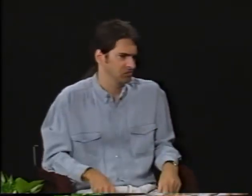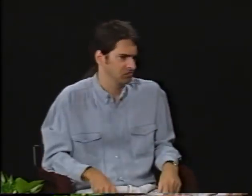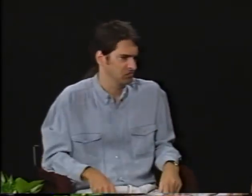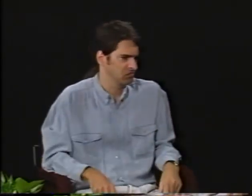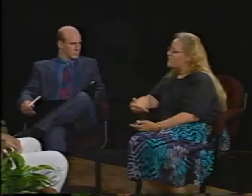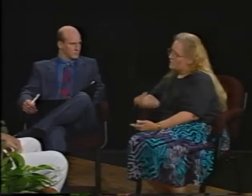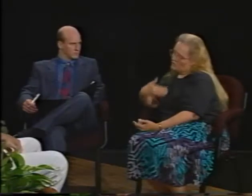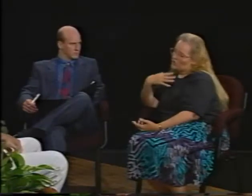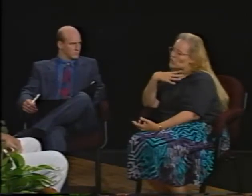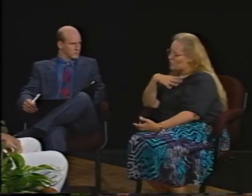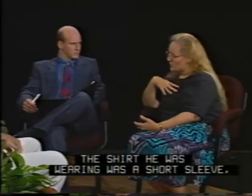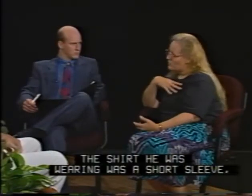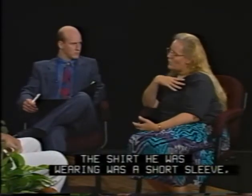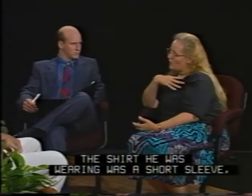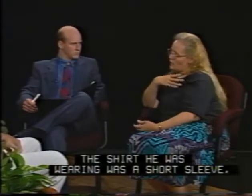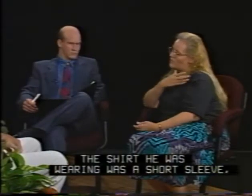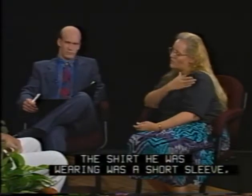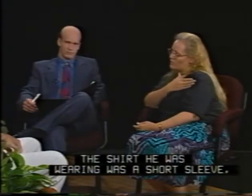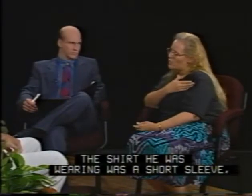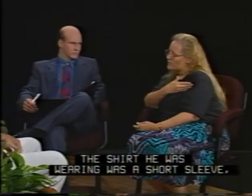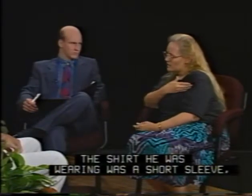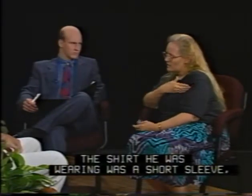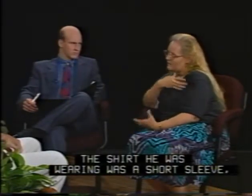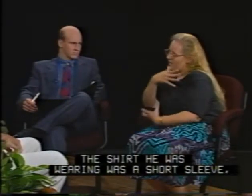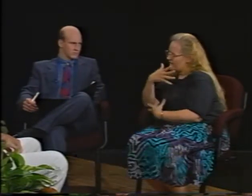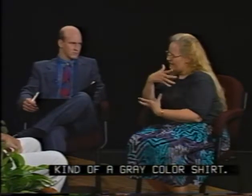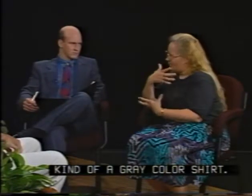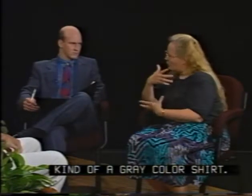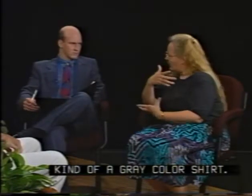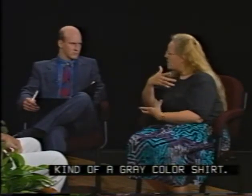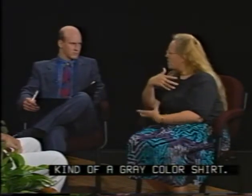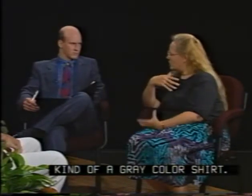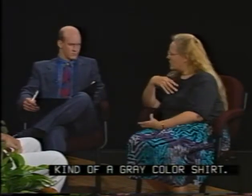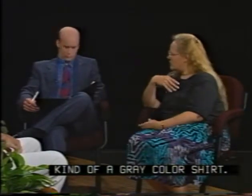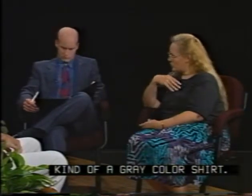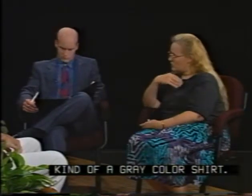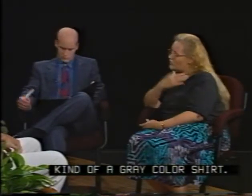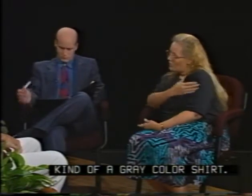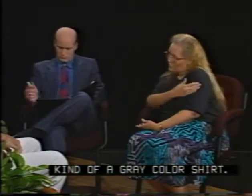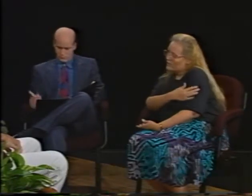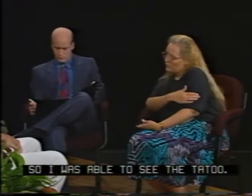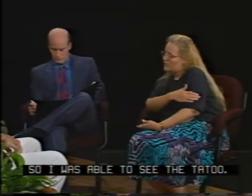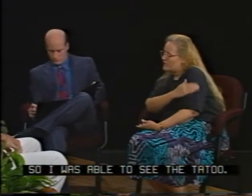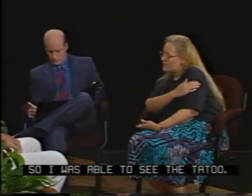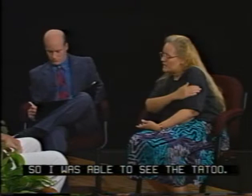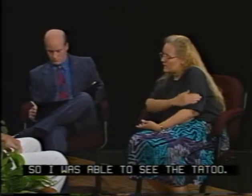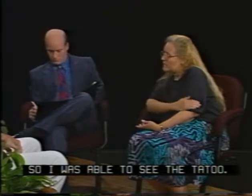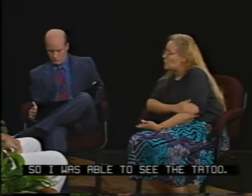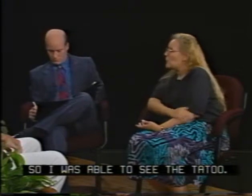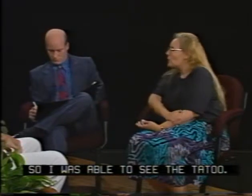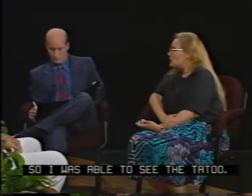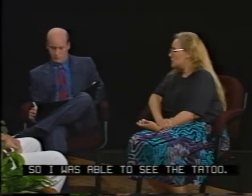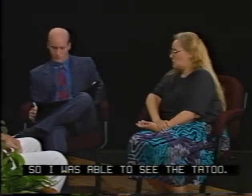And the shirt he was wearing was a short sleeve, kind of a gray color shirt. So I was able to see the tattoo. Mm.